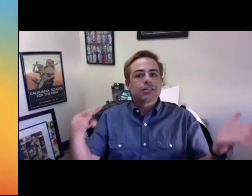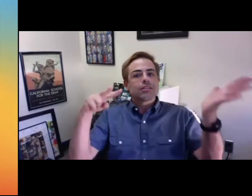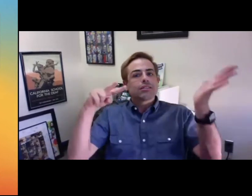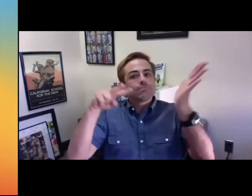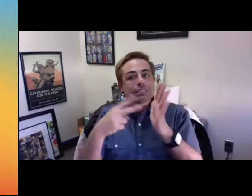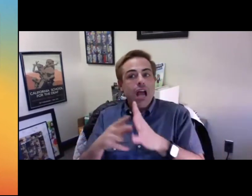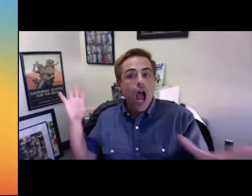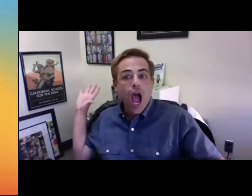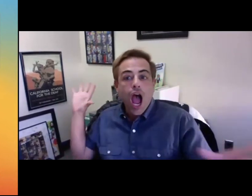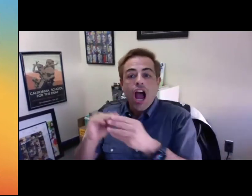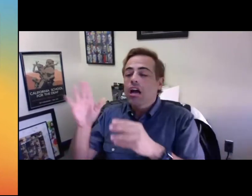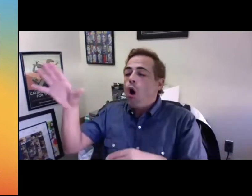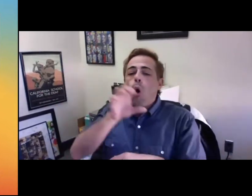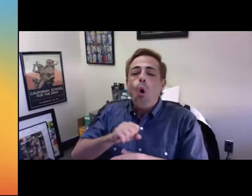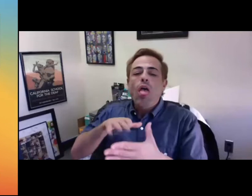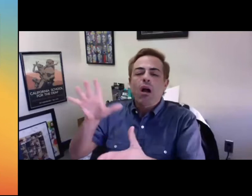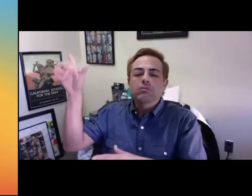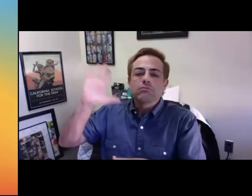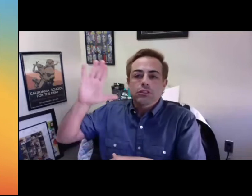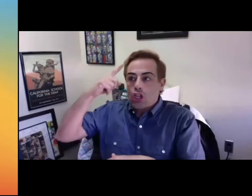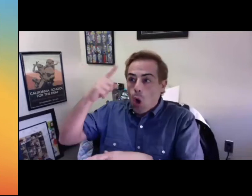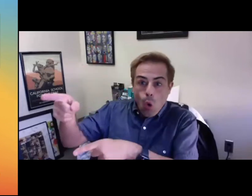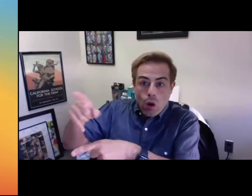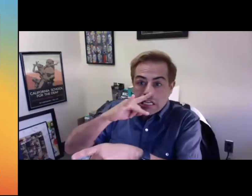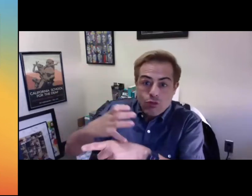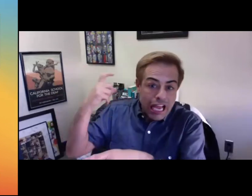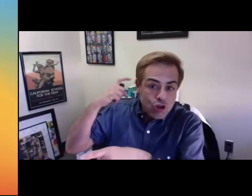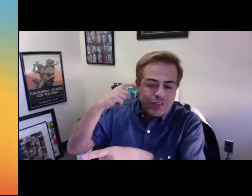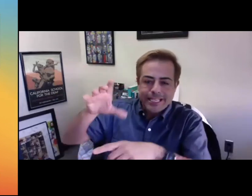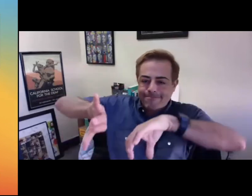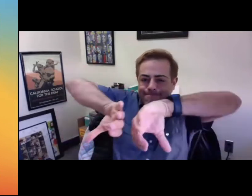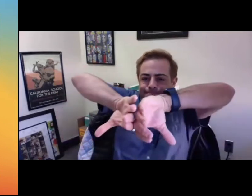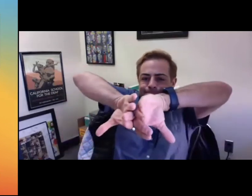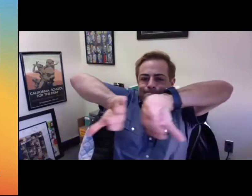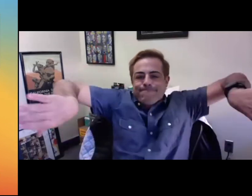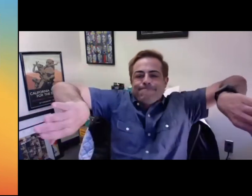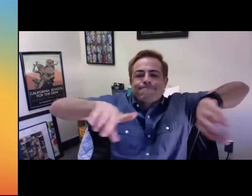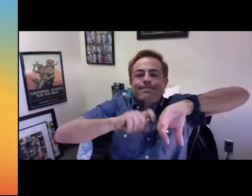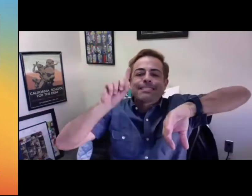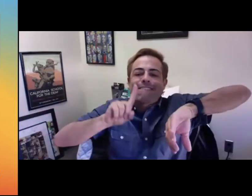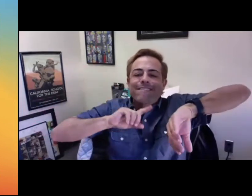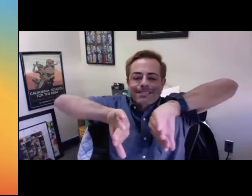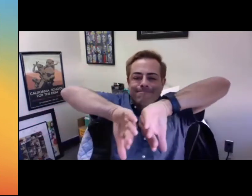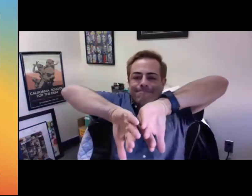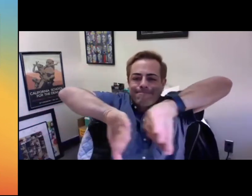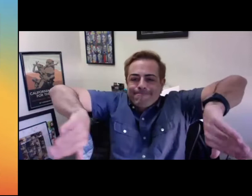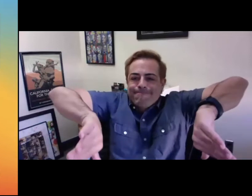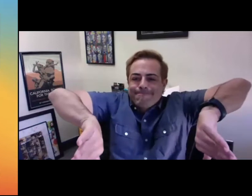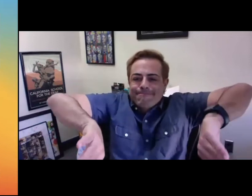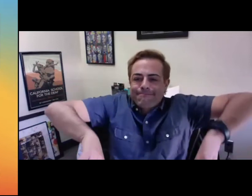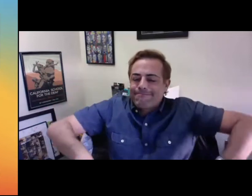will speak the words that they already know in sign language. So it used to